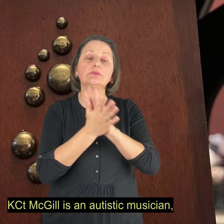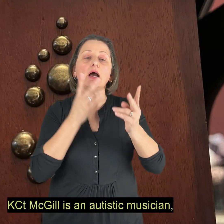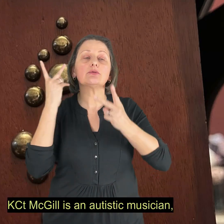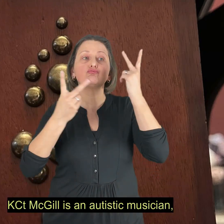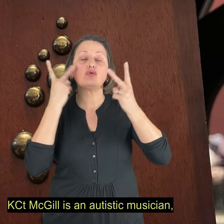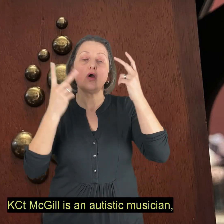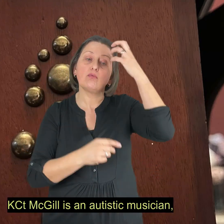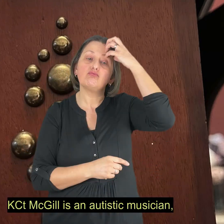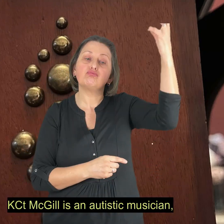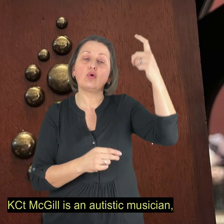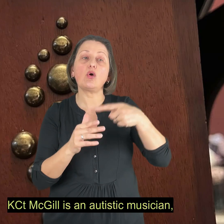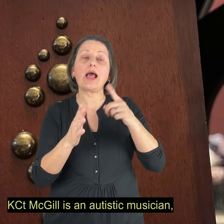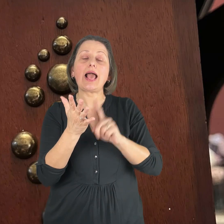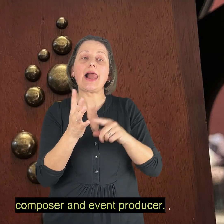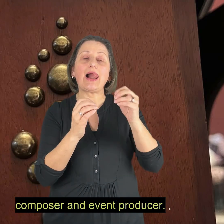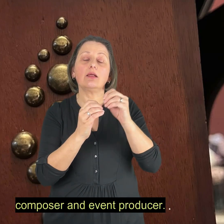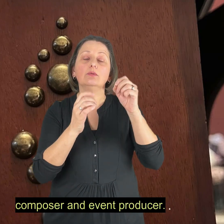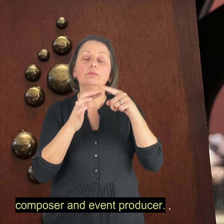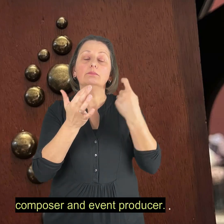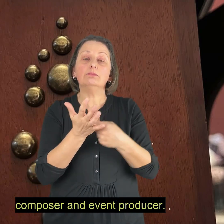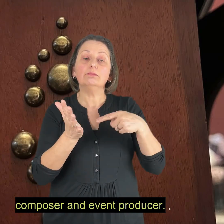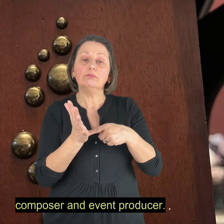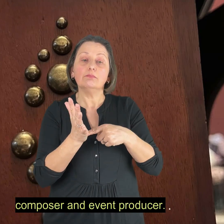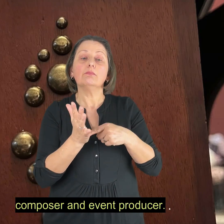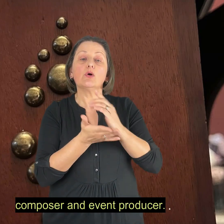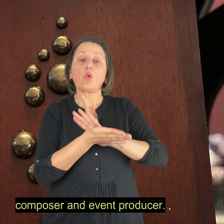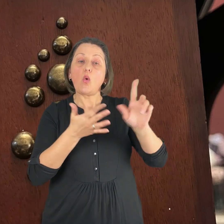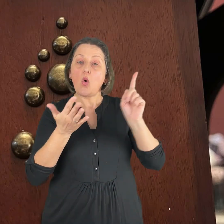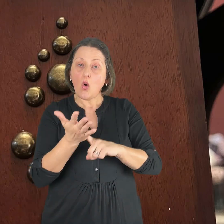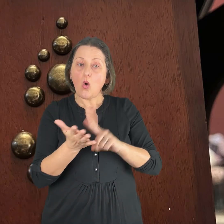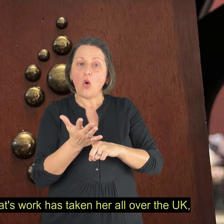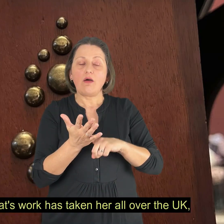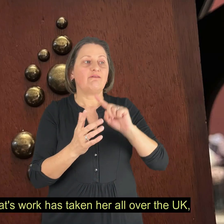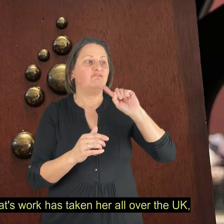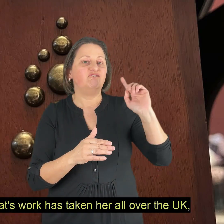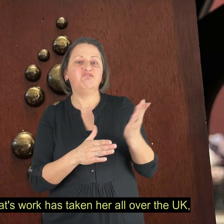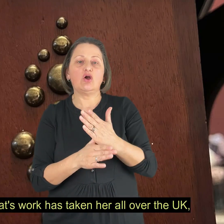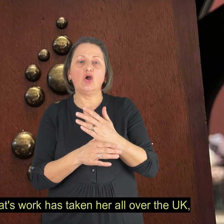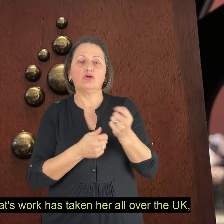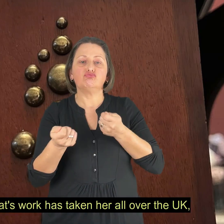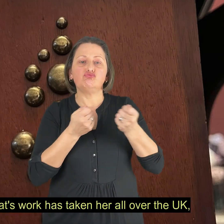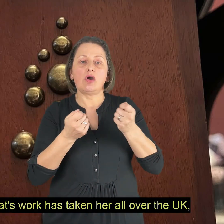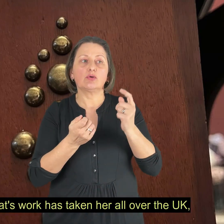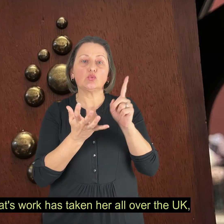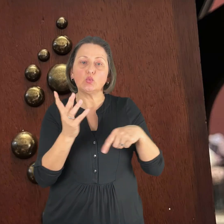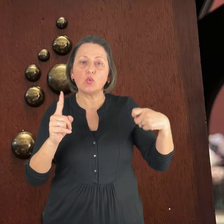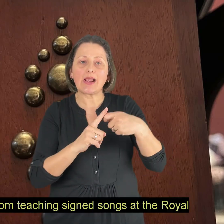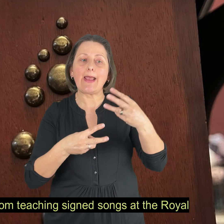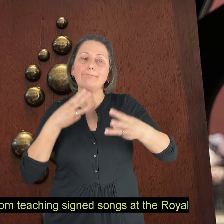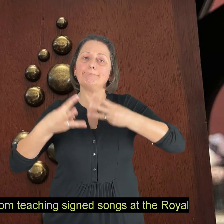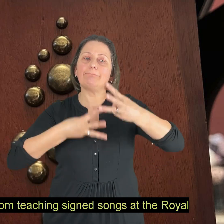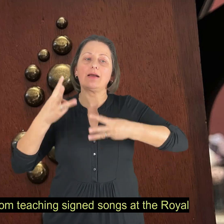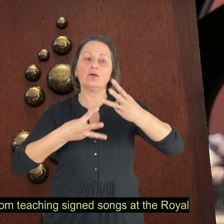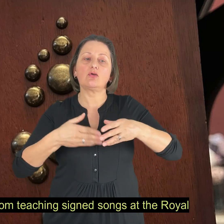Kat McGill is an autistic musician, composer, and event producer. Kat's work has taken her all over the UK,